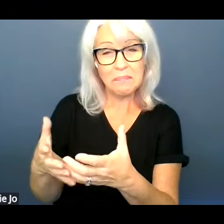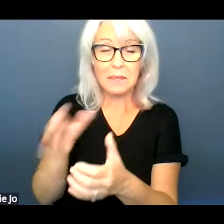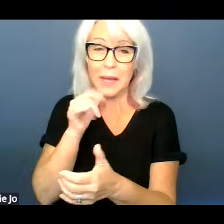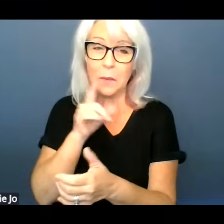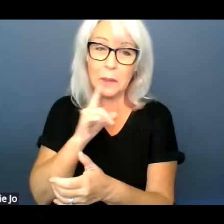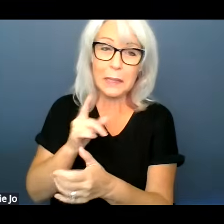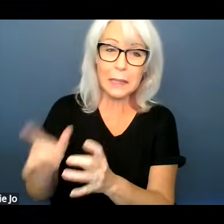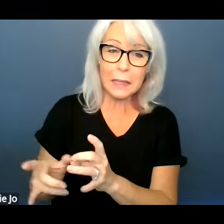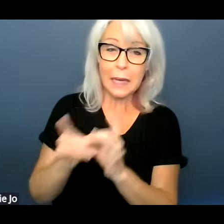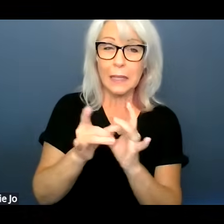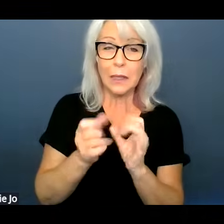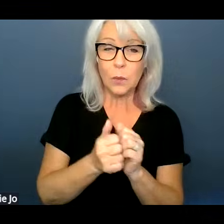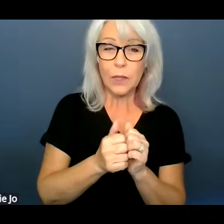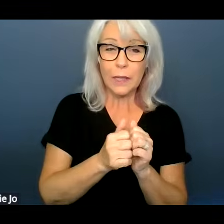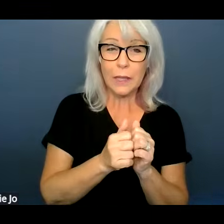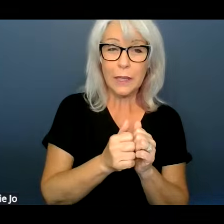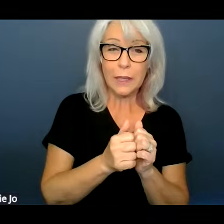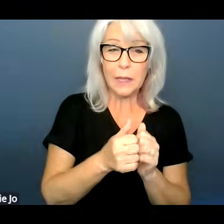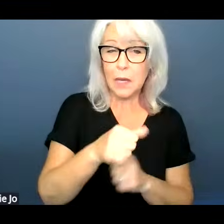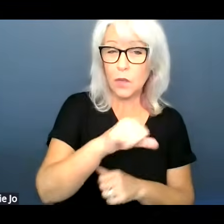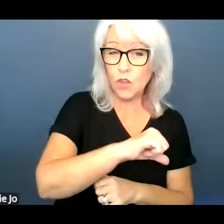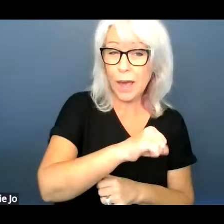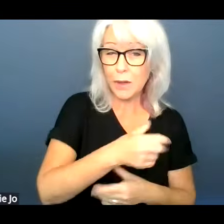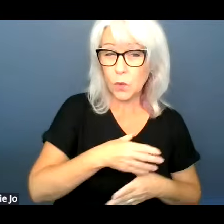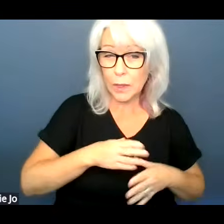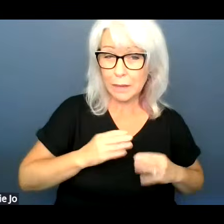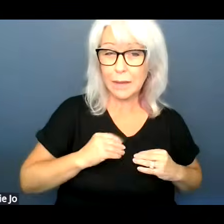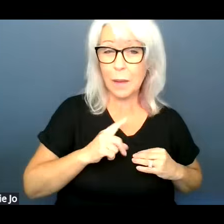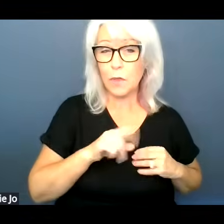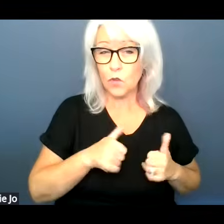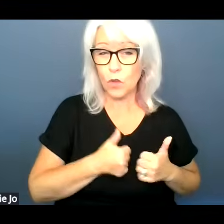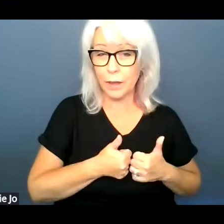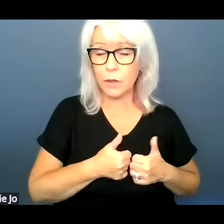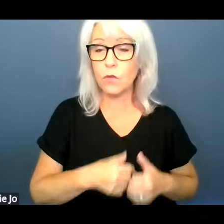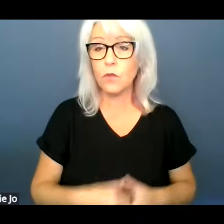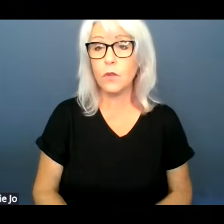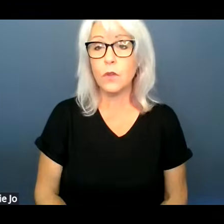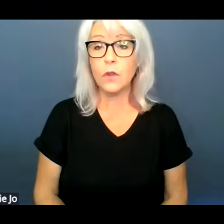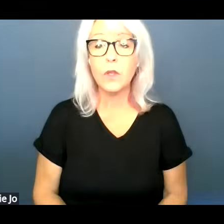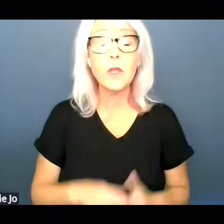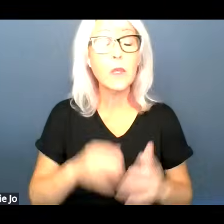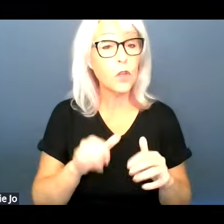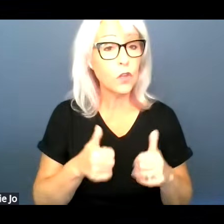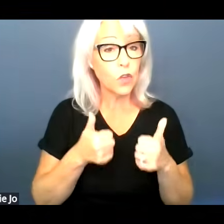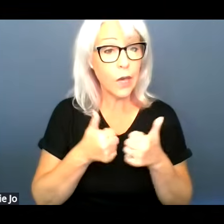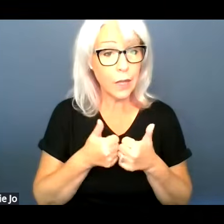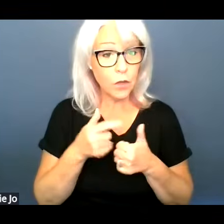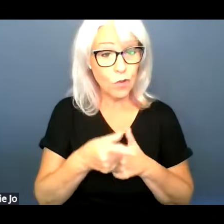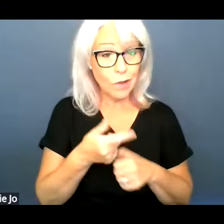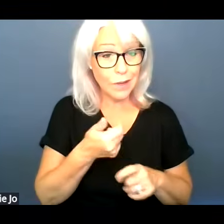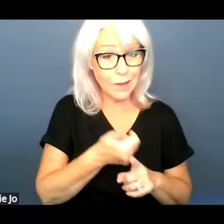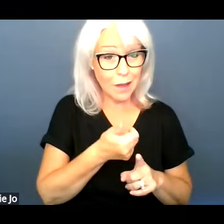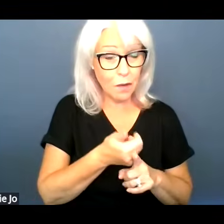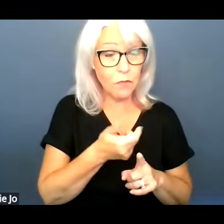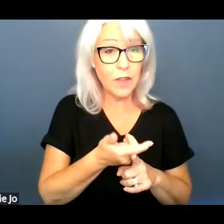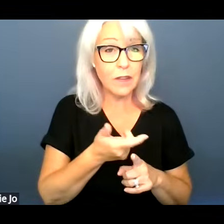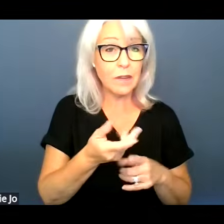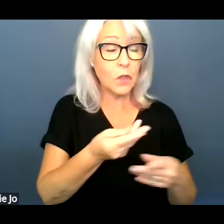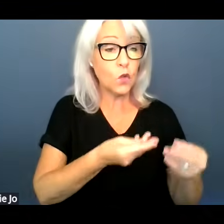the challenge which is made. So the challenge is to the circulator signature on a number